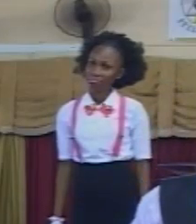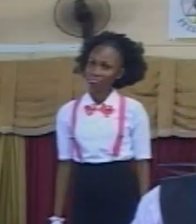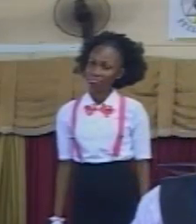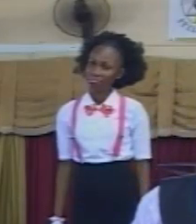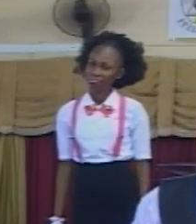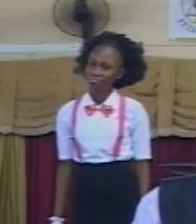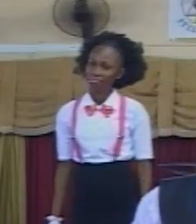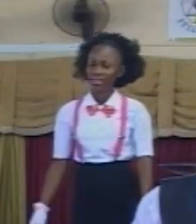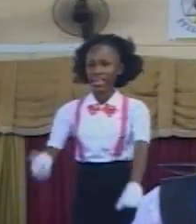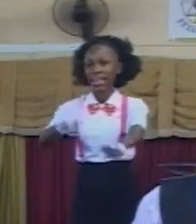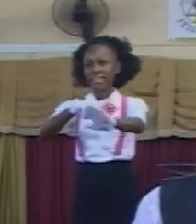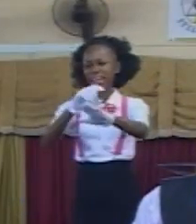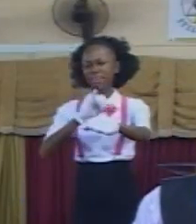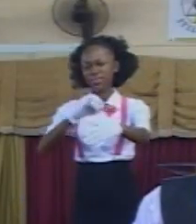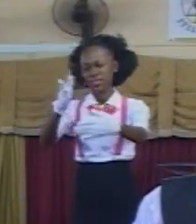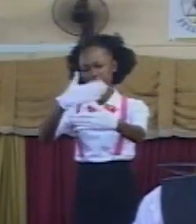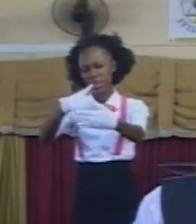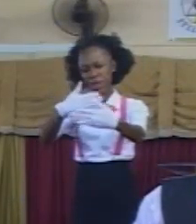Time is at hand.